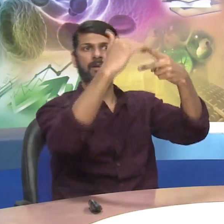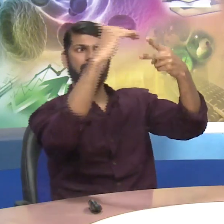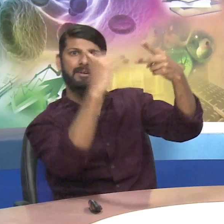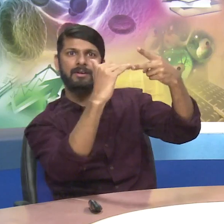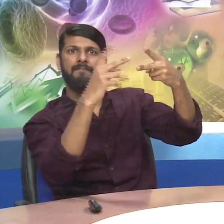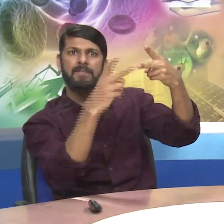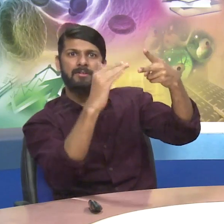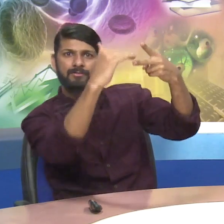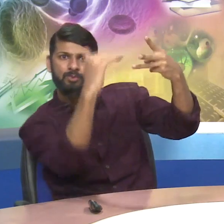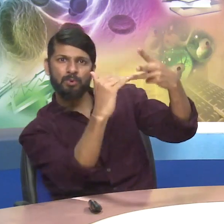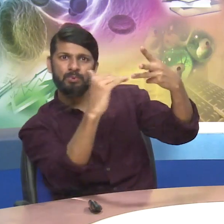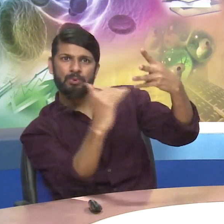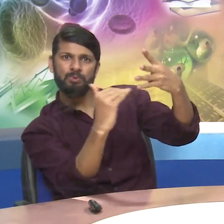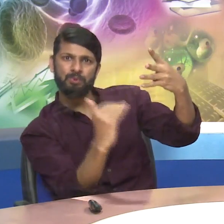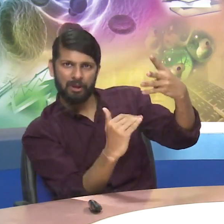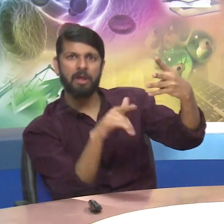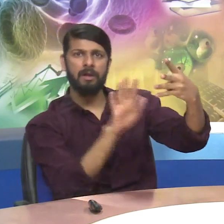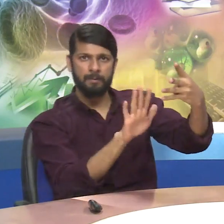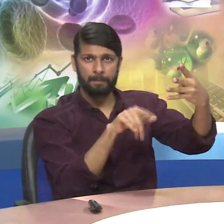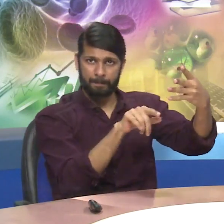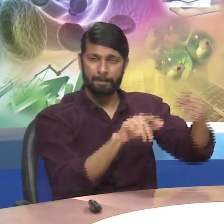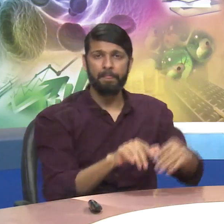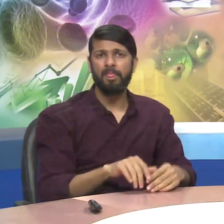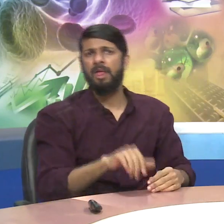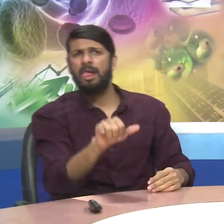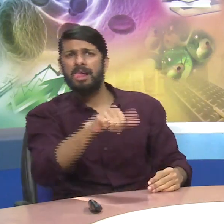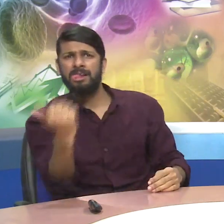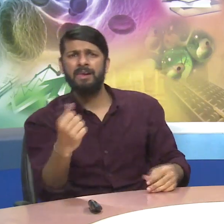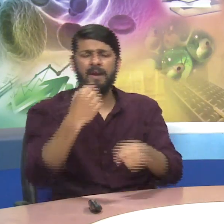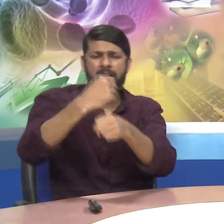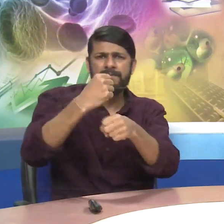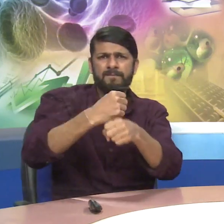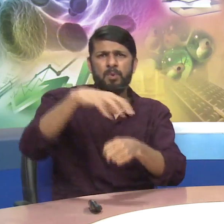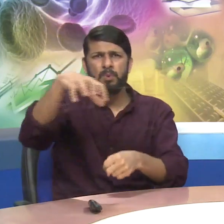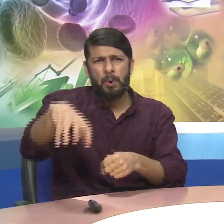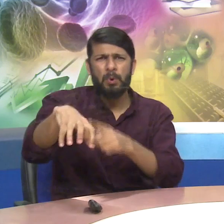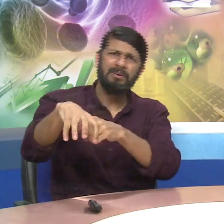like we have state government and national government,